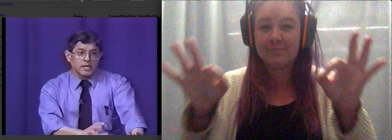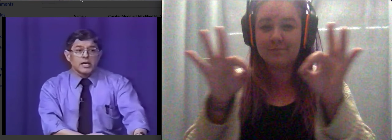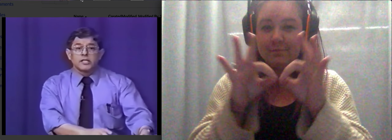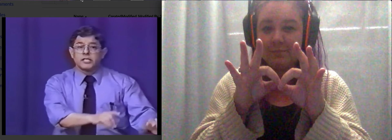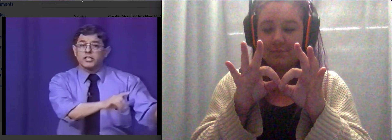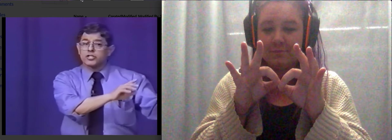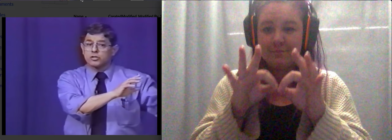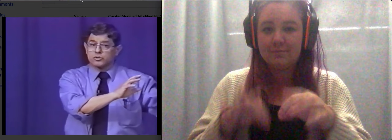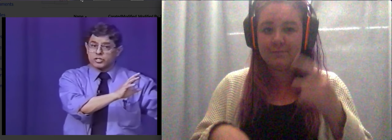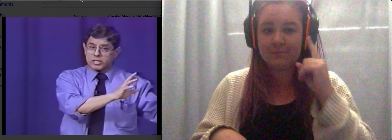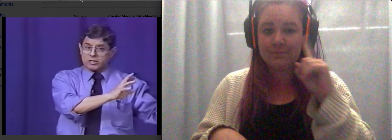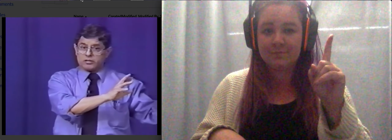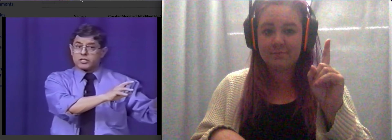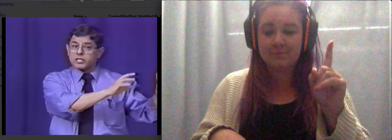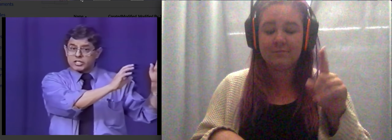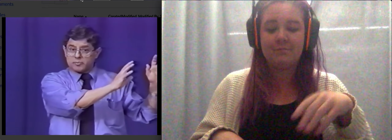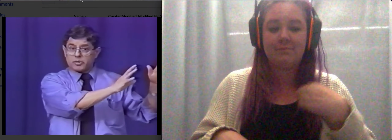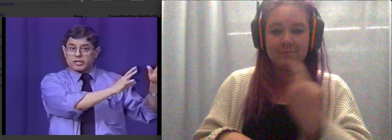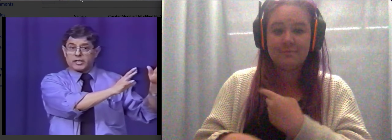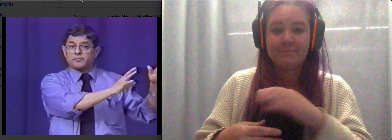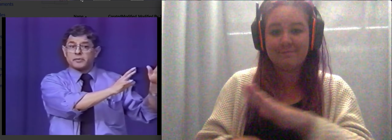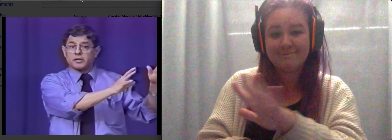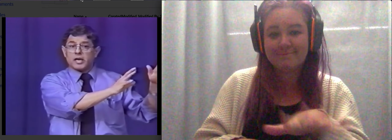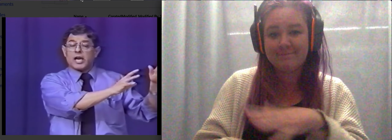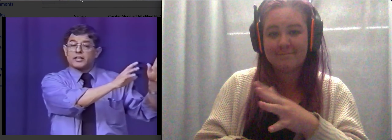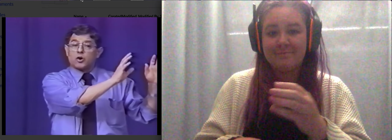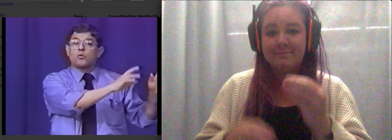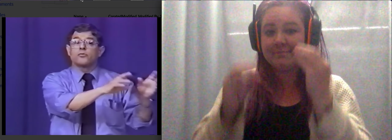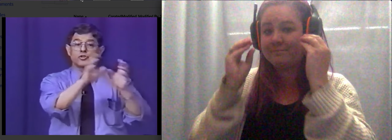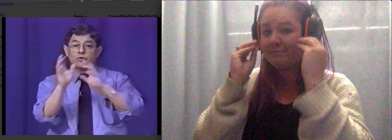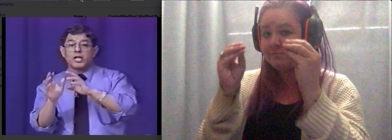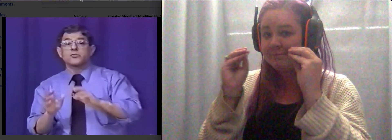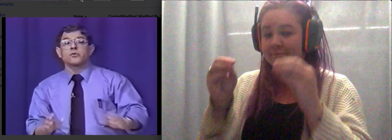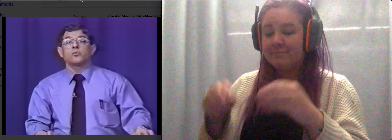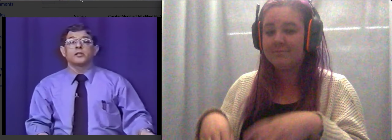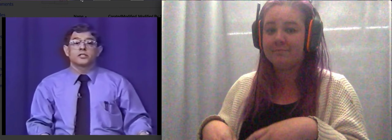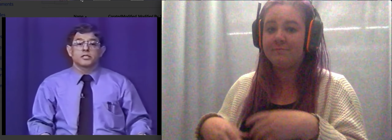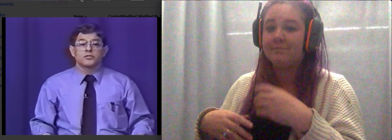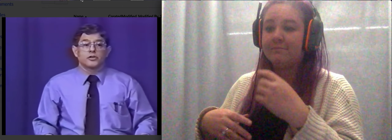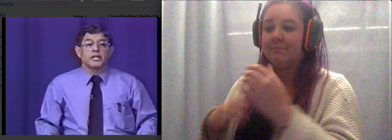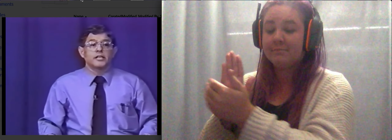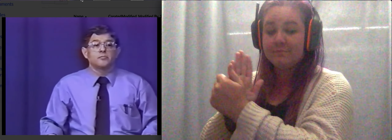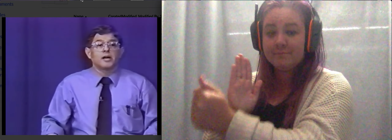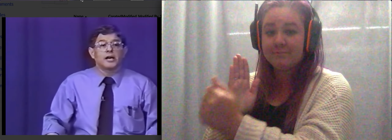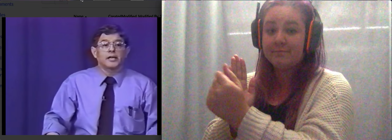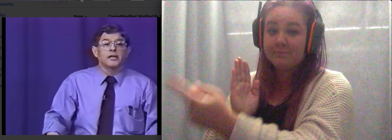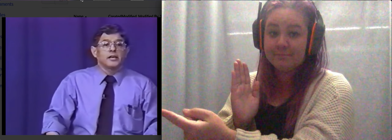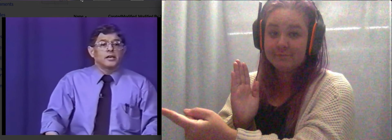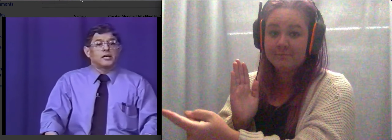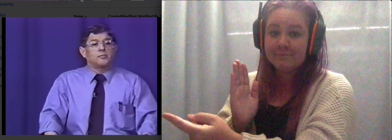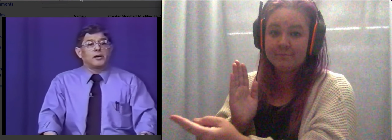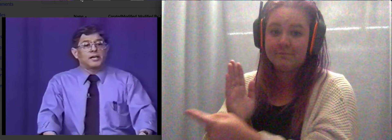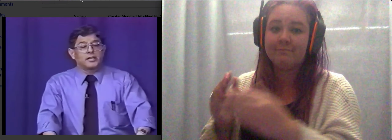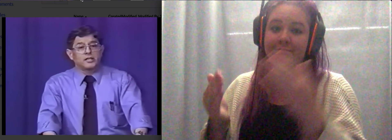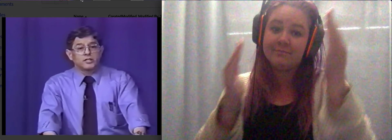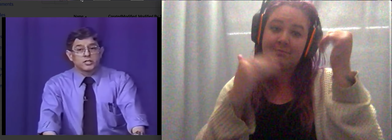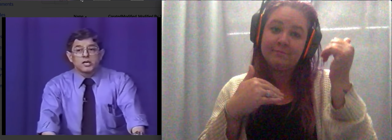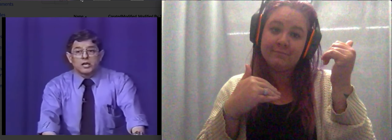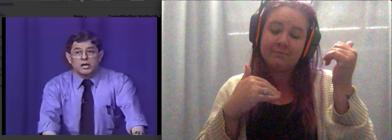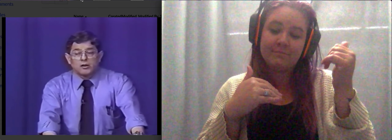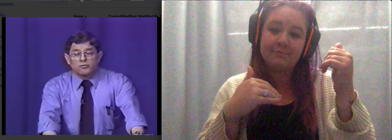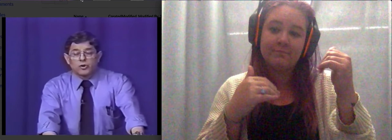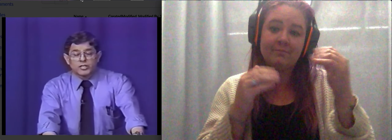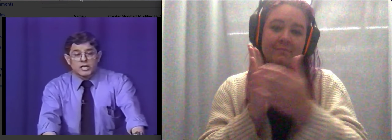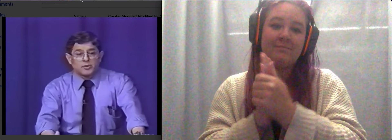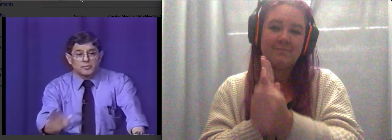teach those skills separately, and then hope for transfer when the skills are needed by kids. For